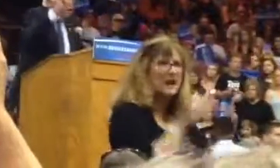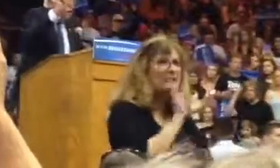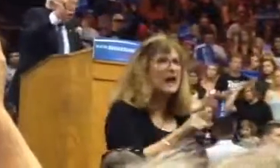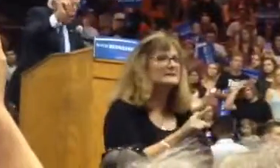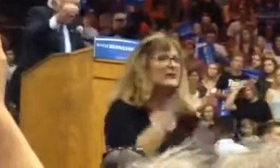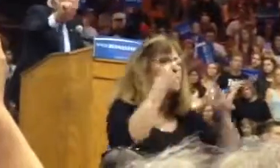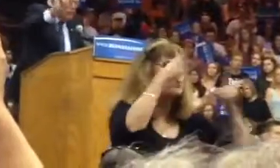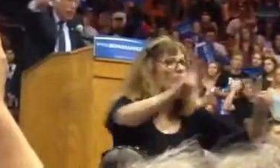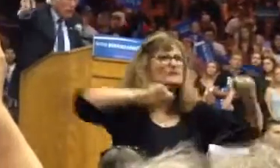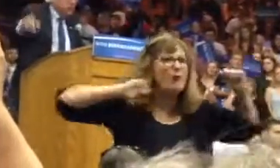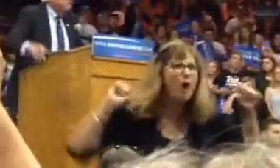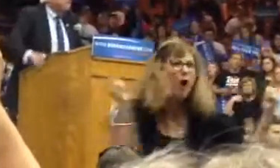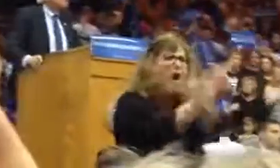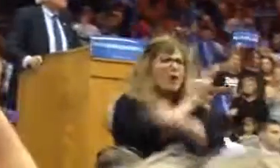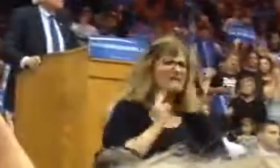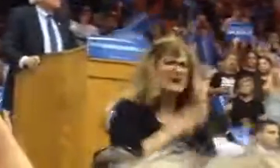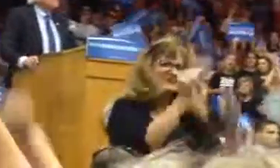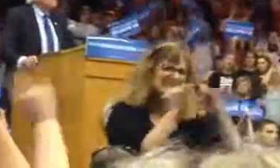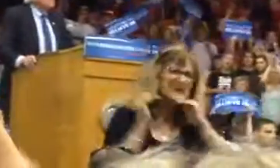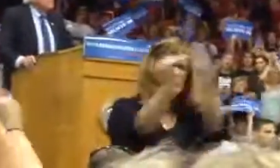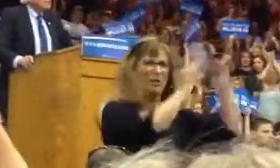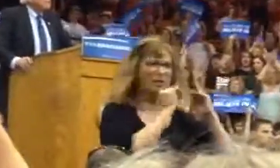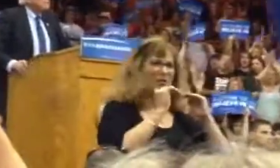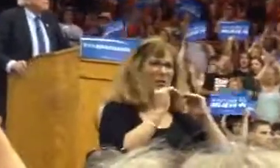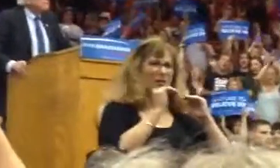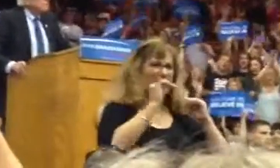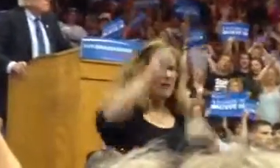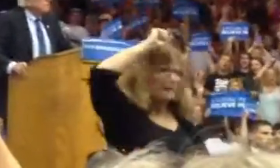works for all of us.